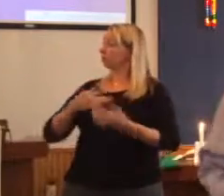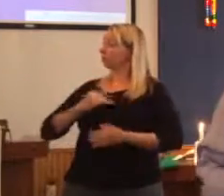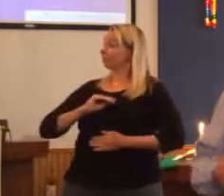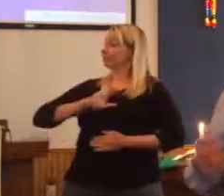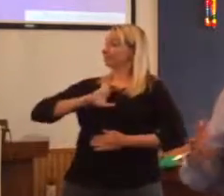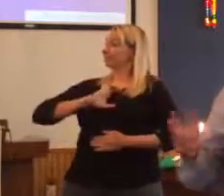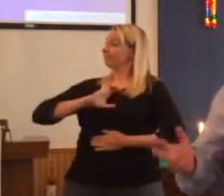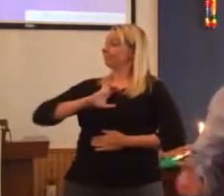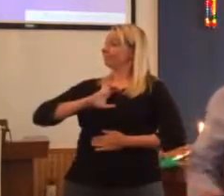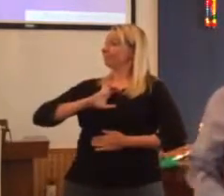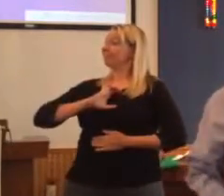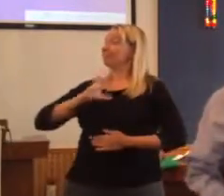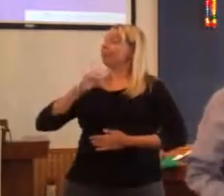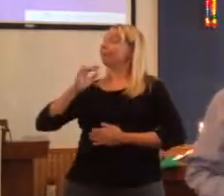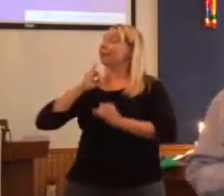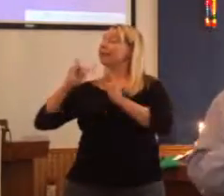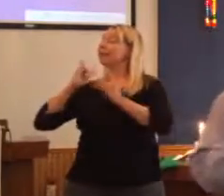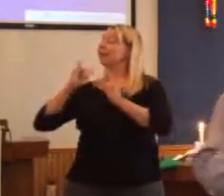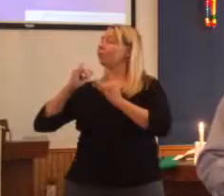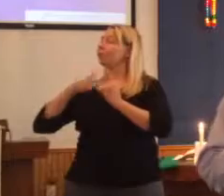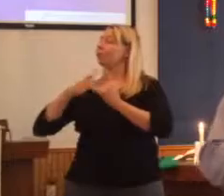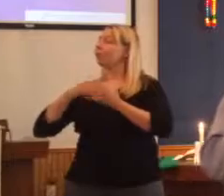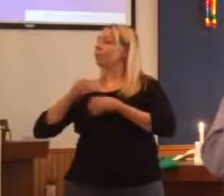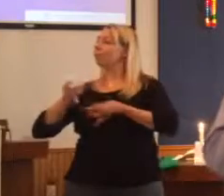The interview may just go a little bit better.